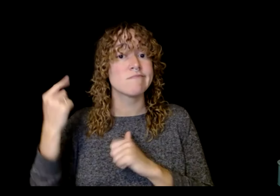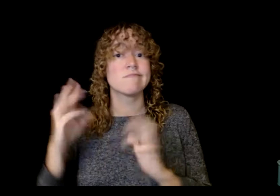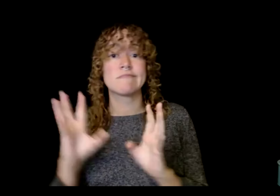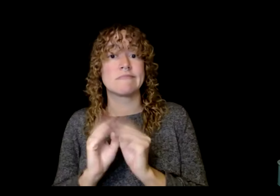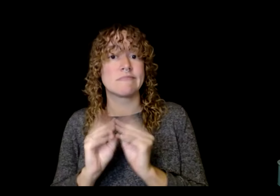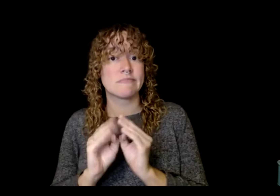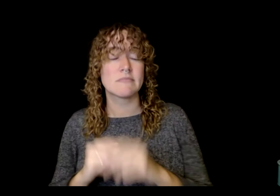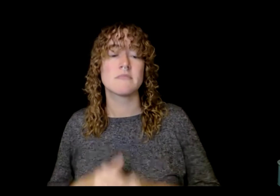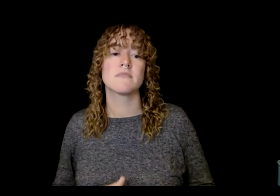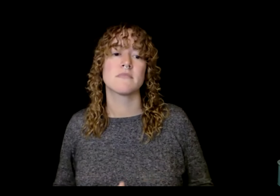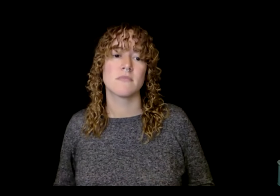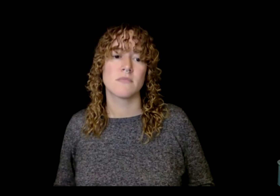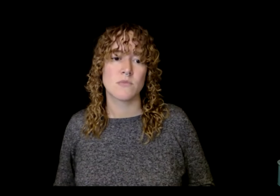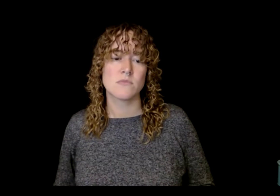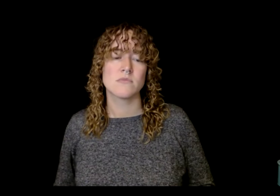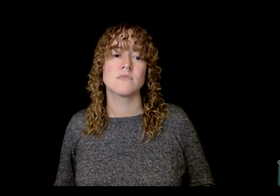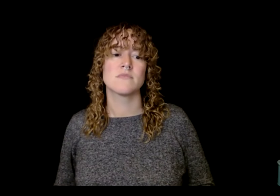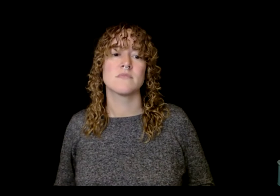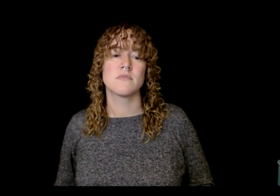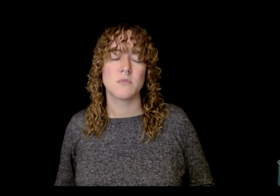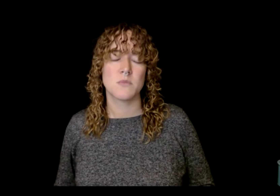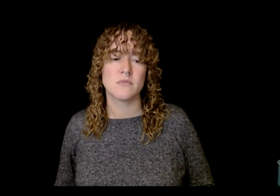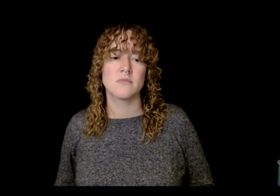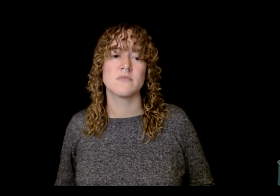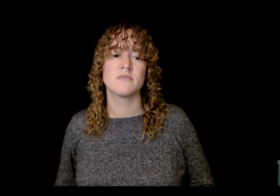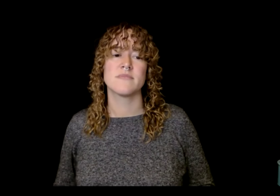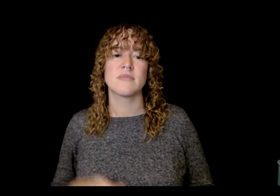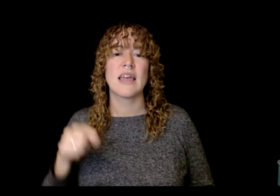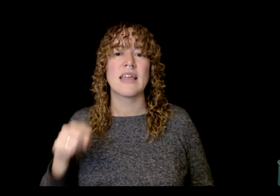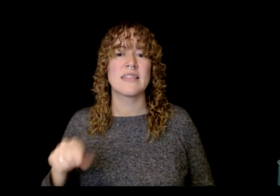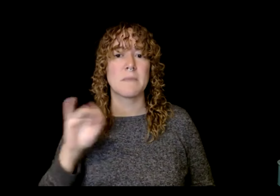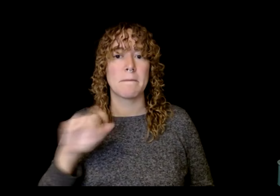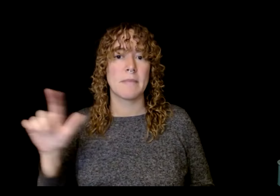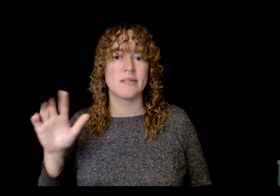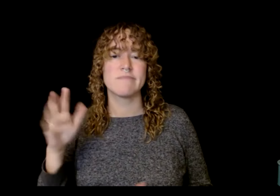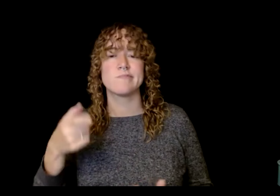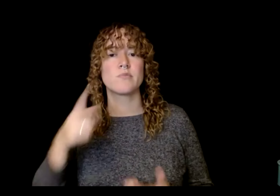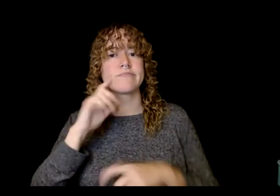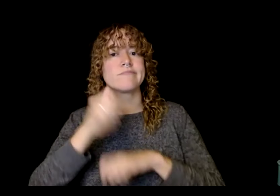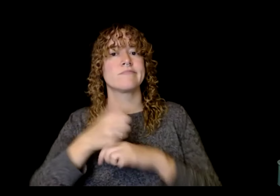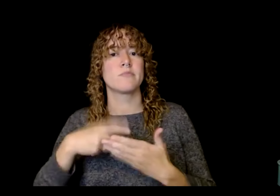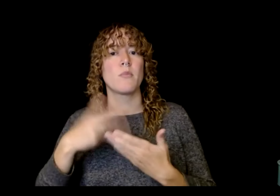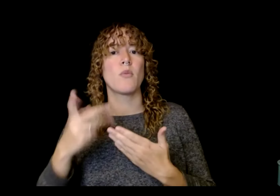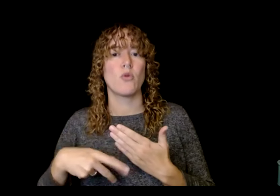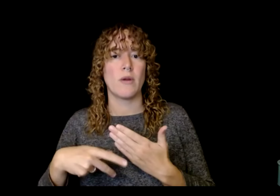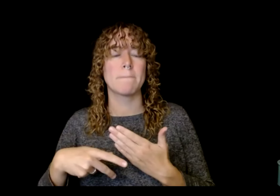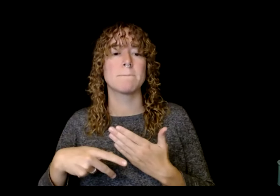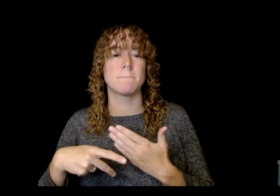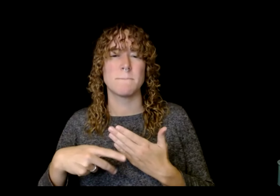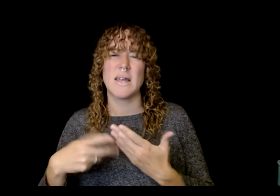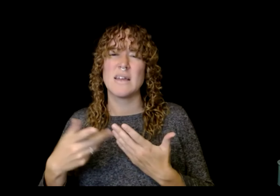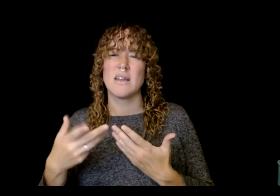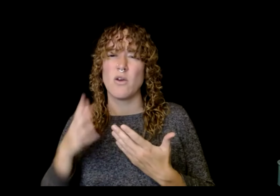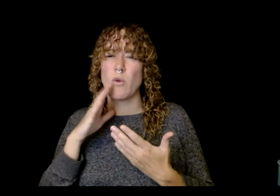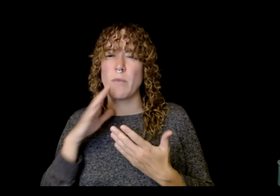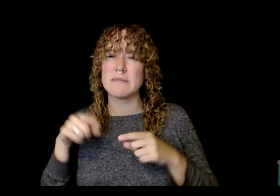session, and it would essentially it's a program that would parallel the SNAP program and